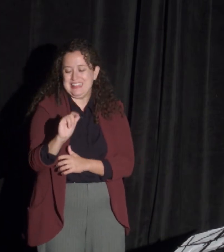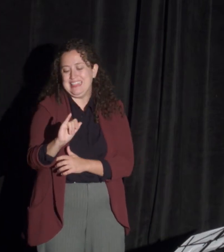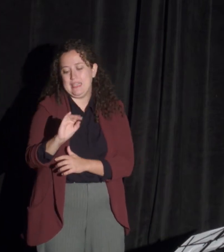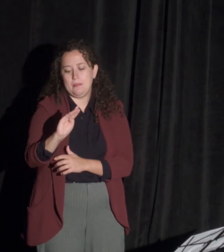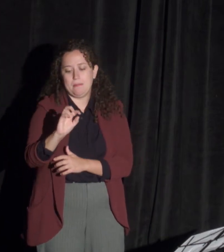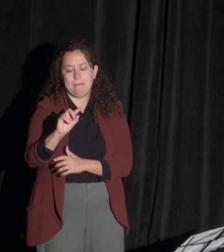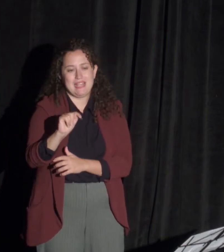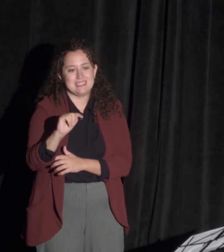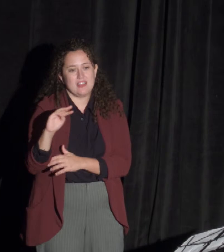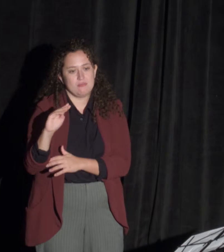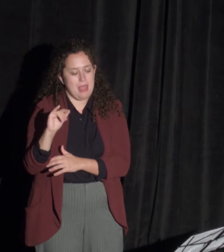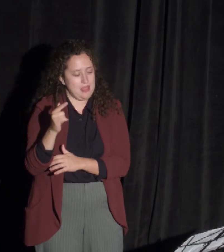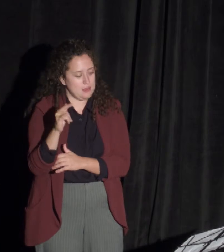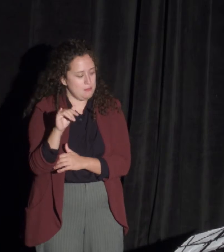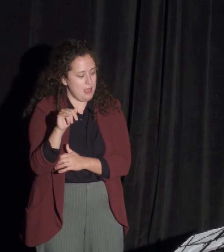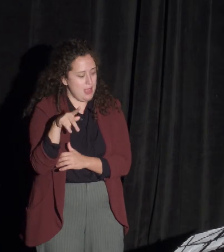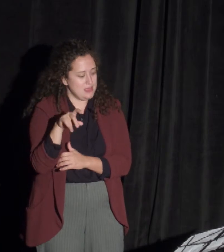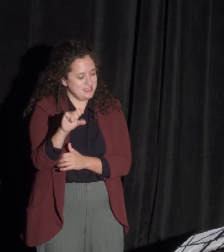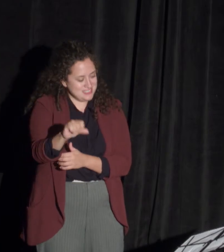Mora, colored by Tamara Bonvillain.